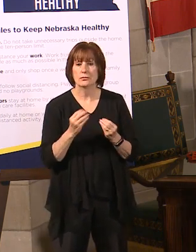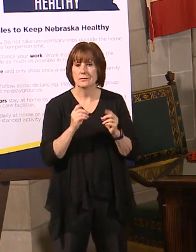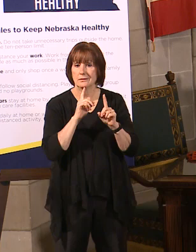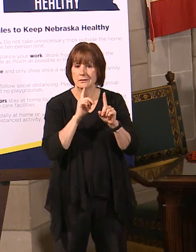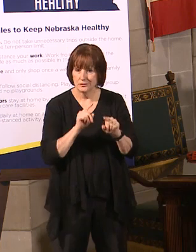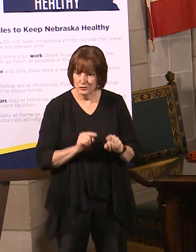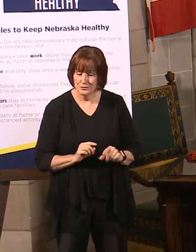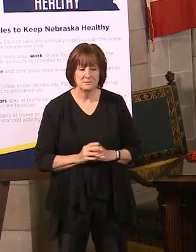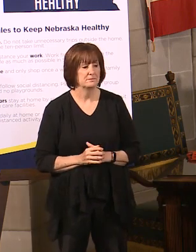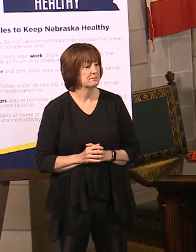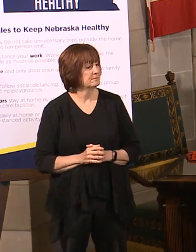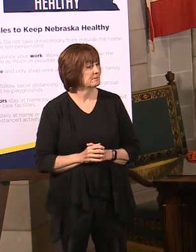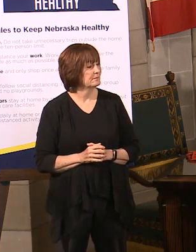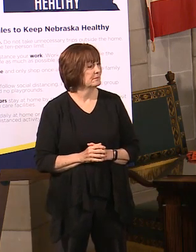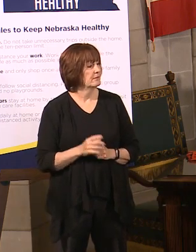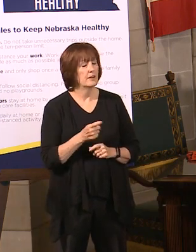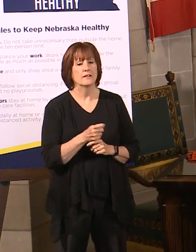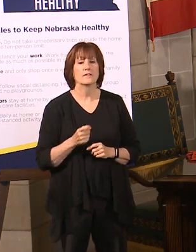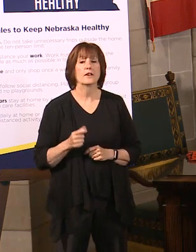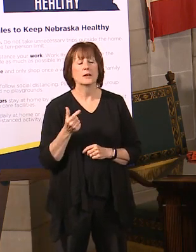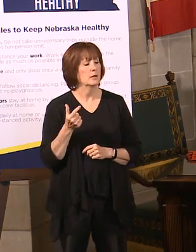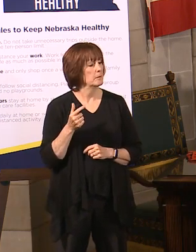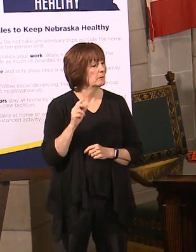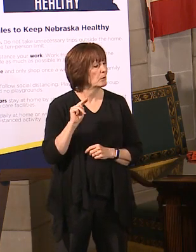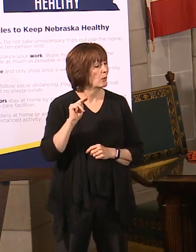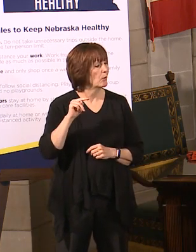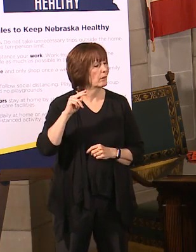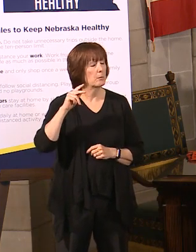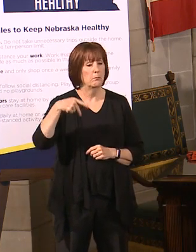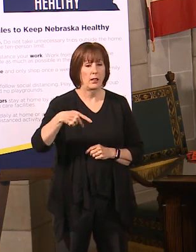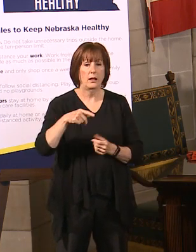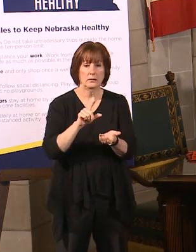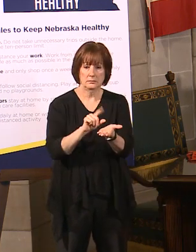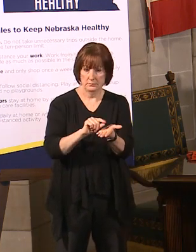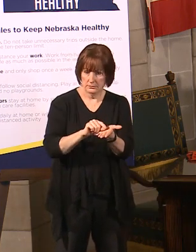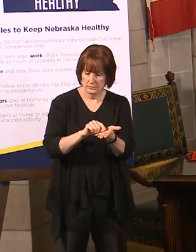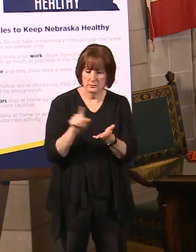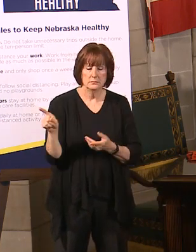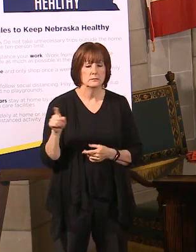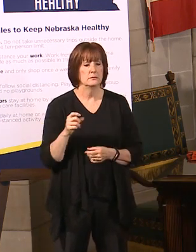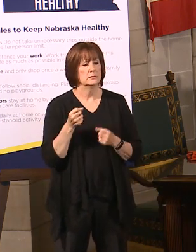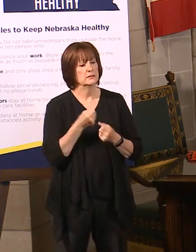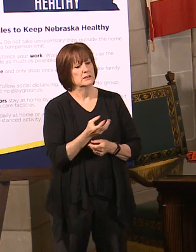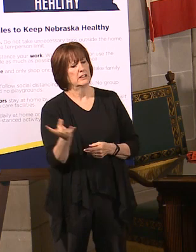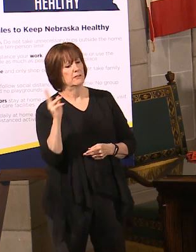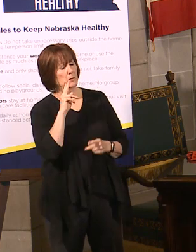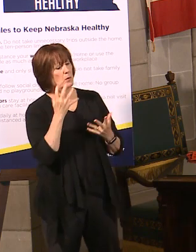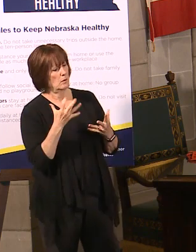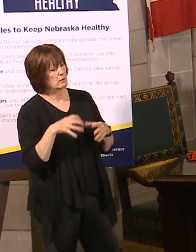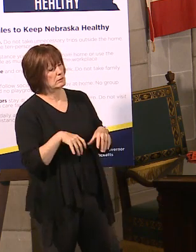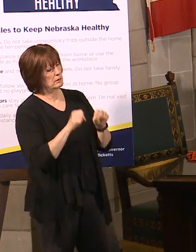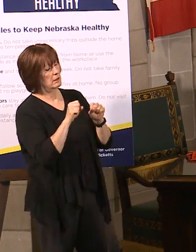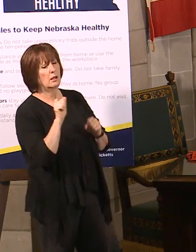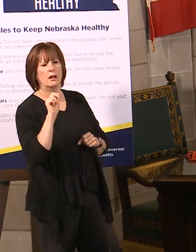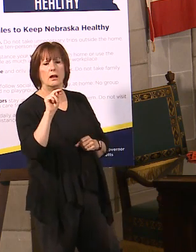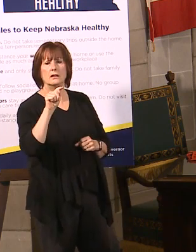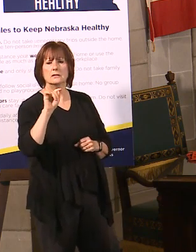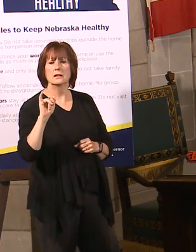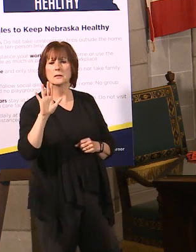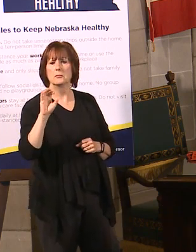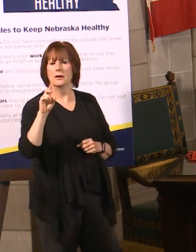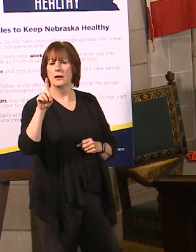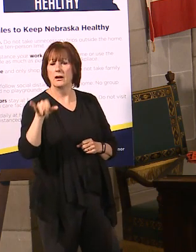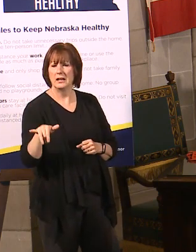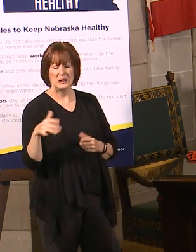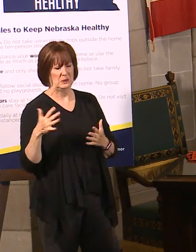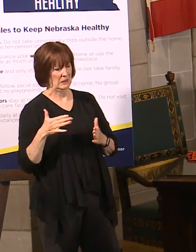answers. From George Lobley, the North Platte Bulletin, several people want to take the antibody test, but it's cost prohibitive, $75